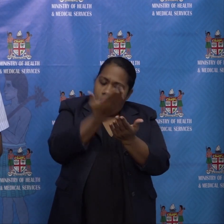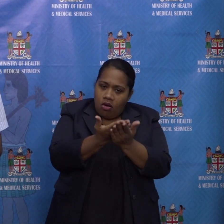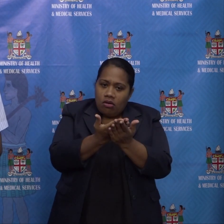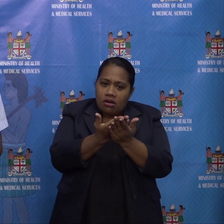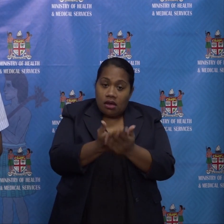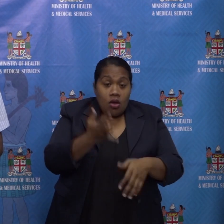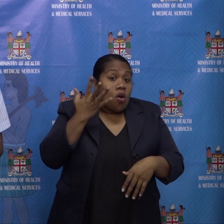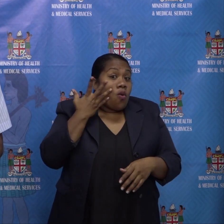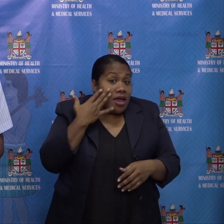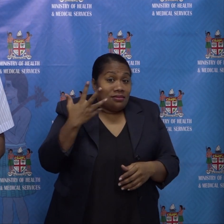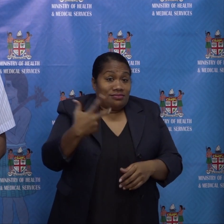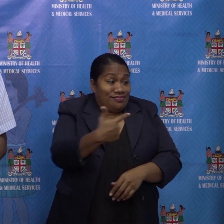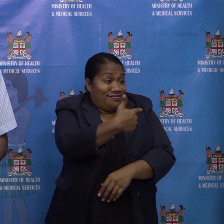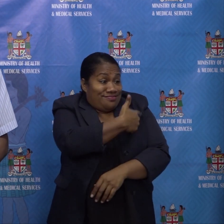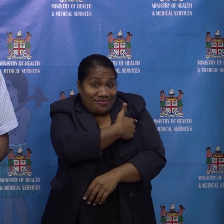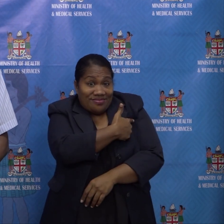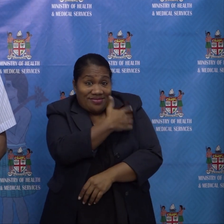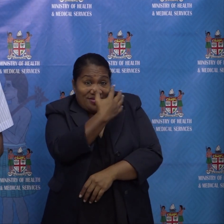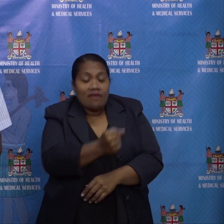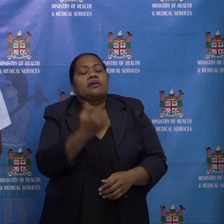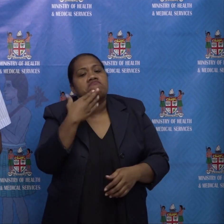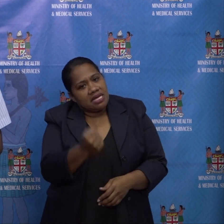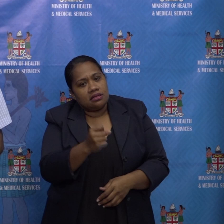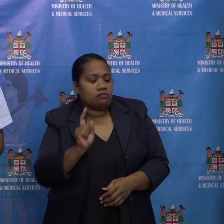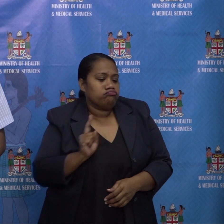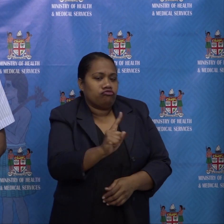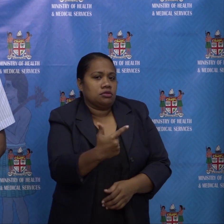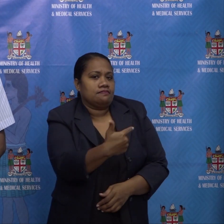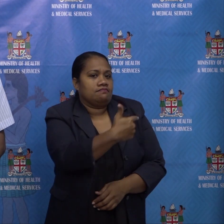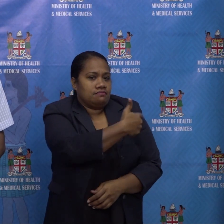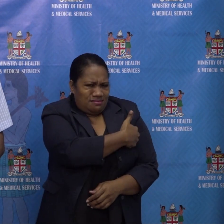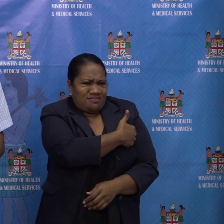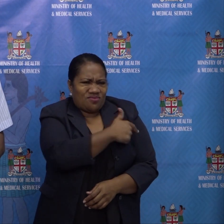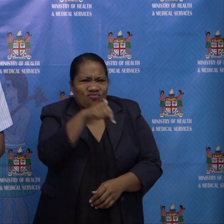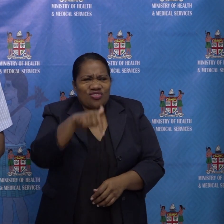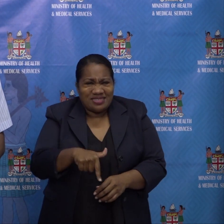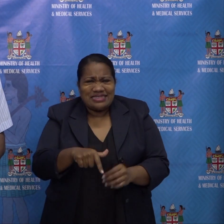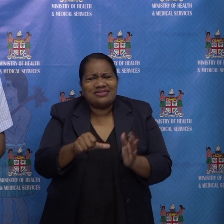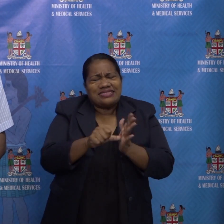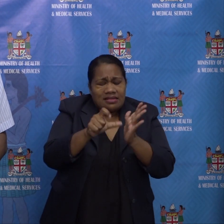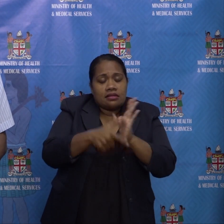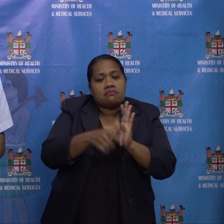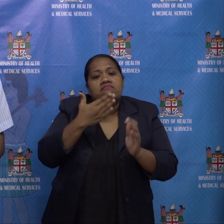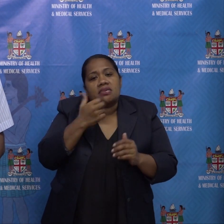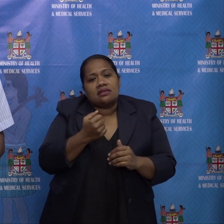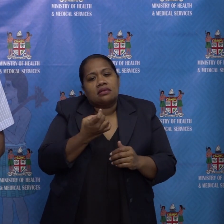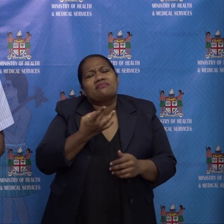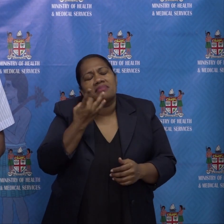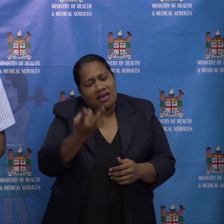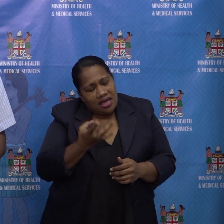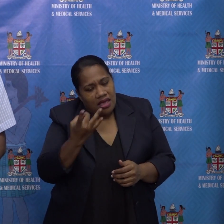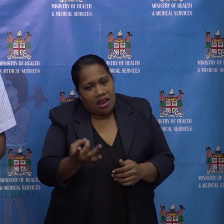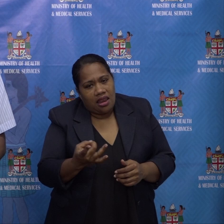when the opportunity arises. And in these trying times, be kind. Be kind.